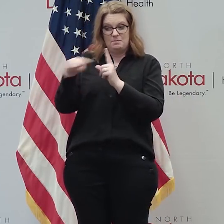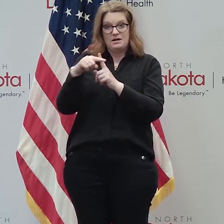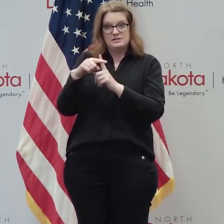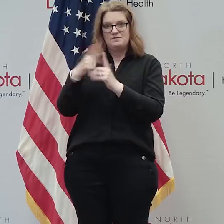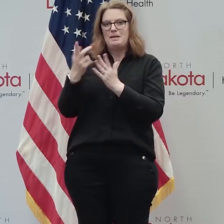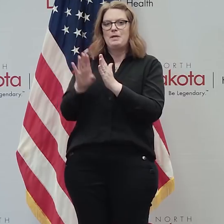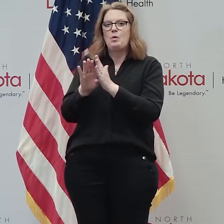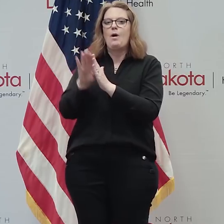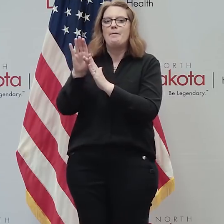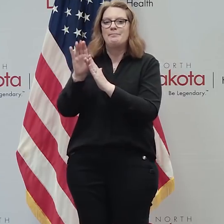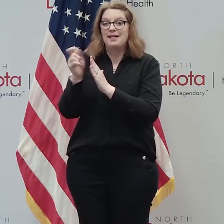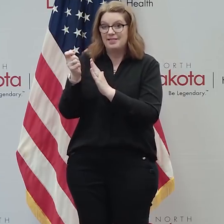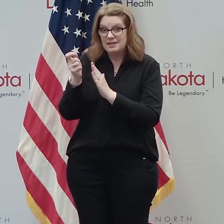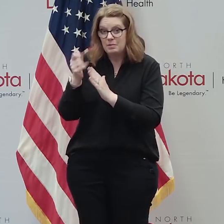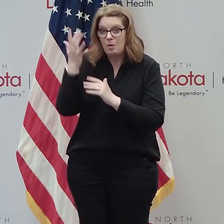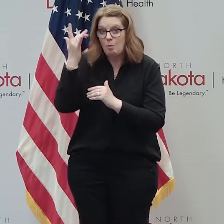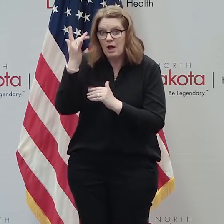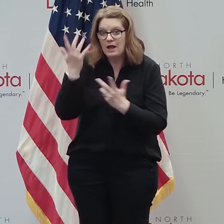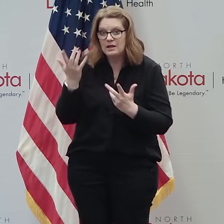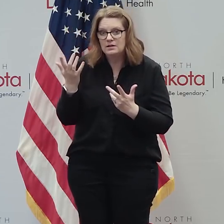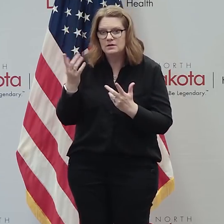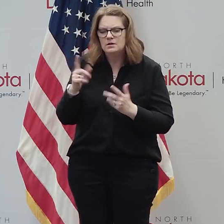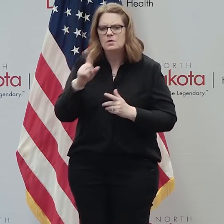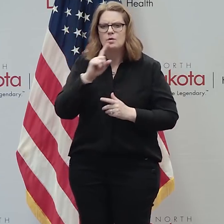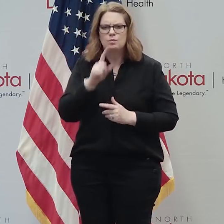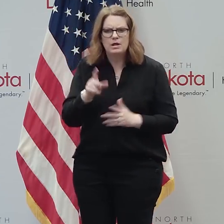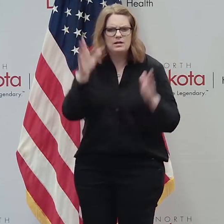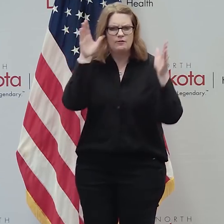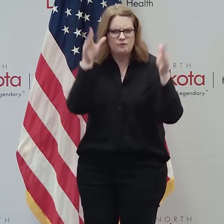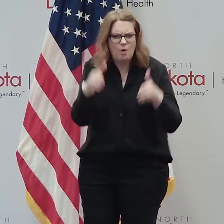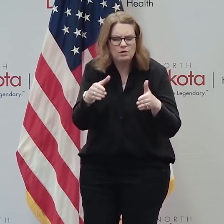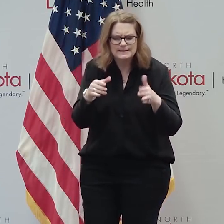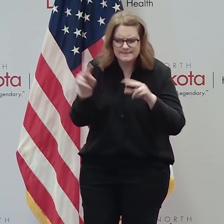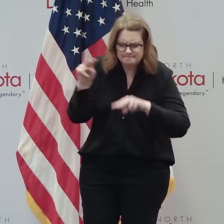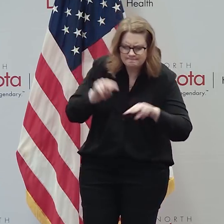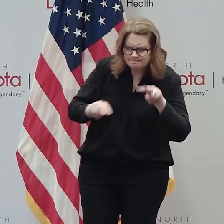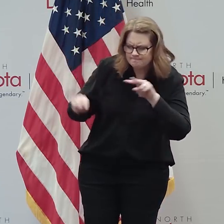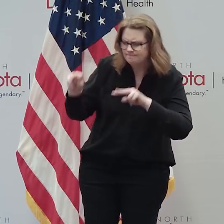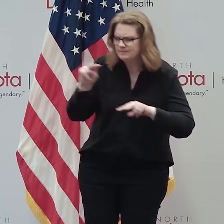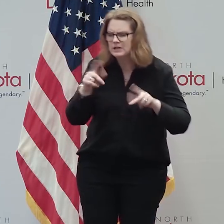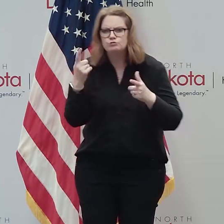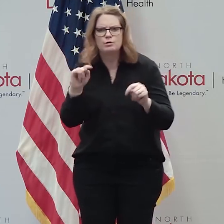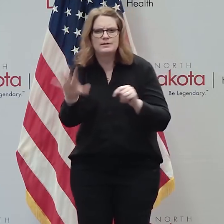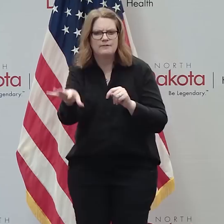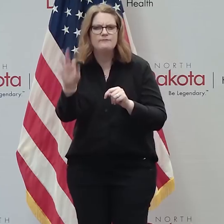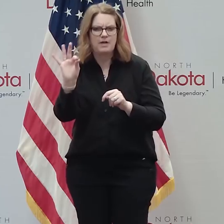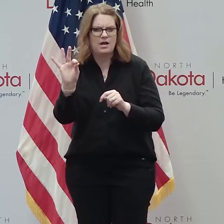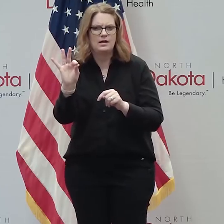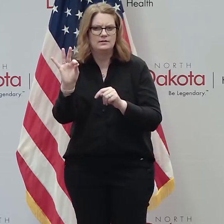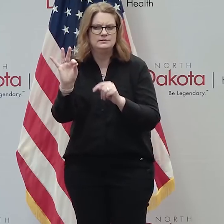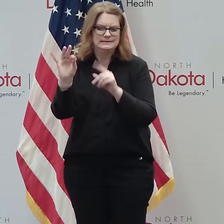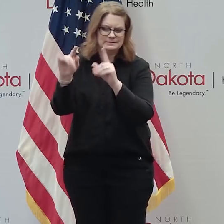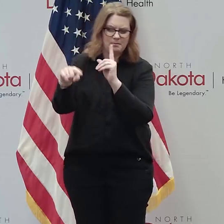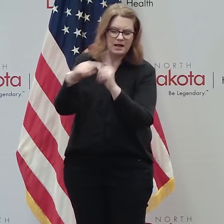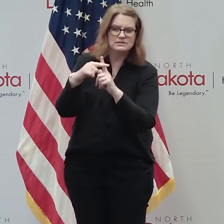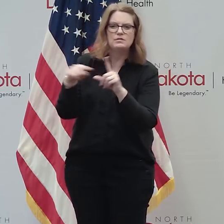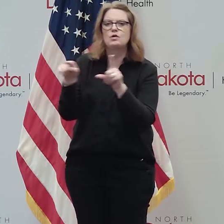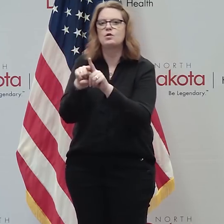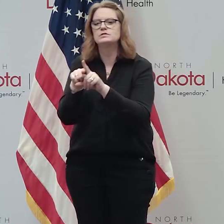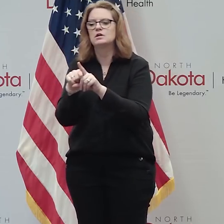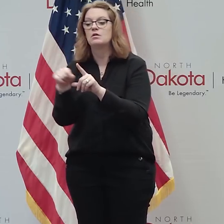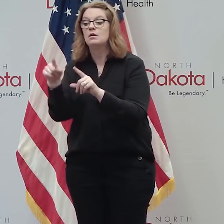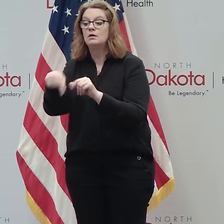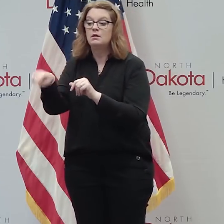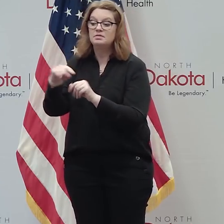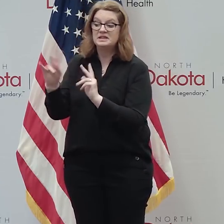slightly, because we're going to actually really focusing our testing on people who may have been exposed. But we're